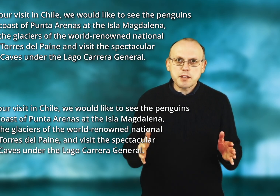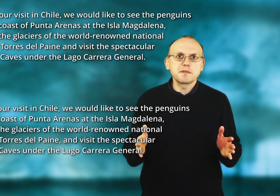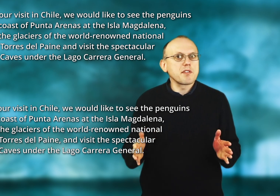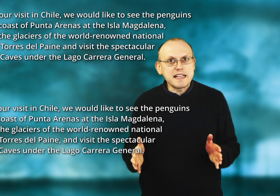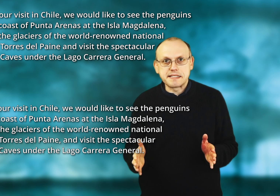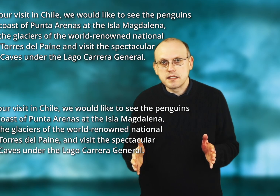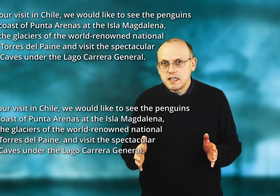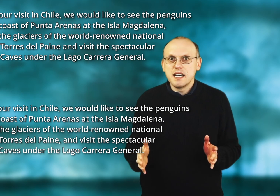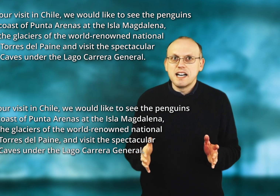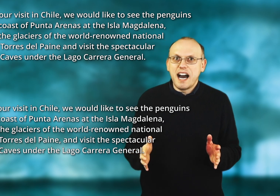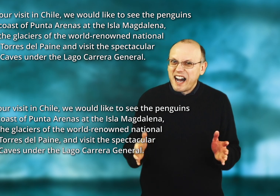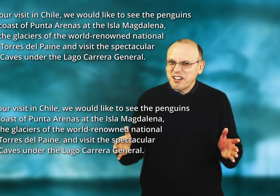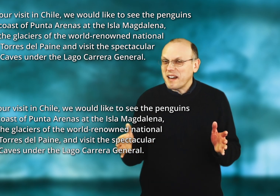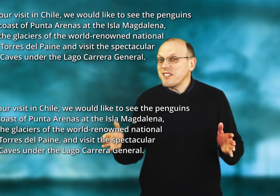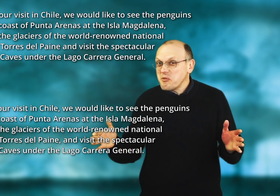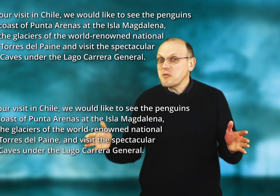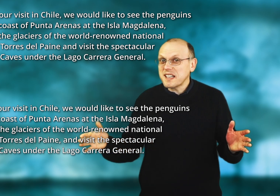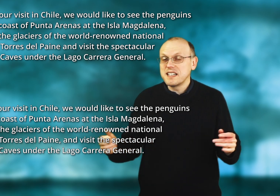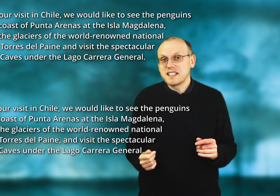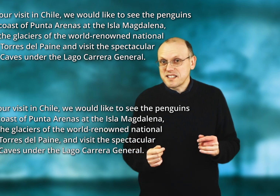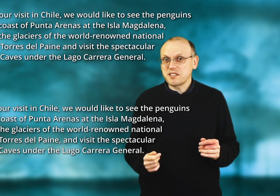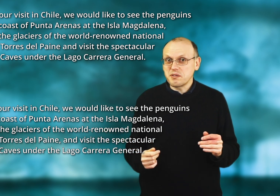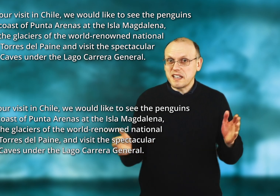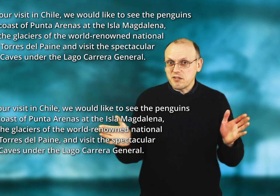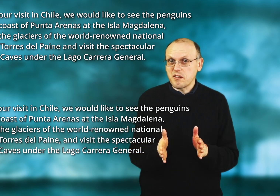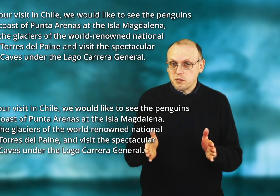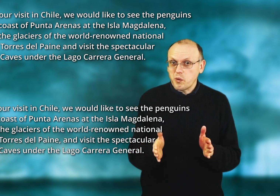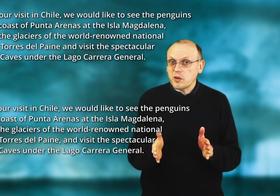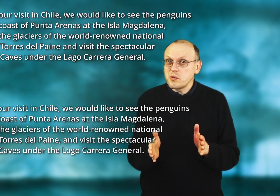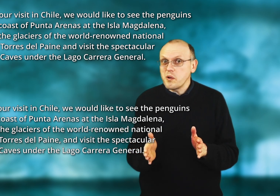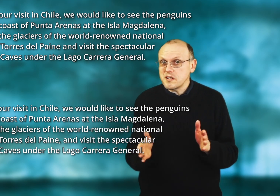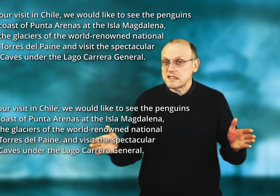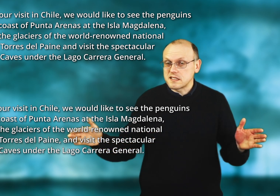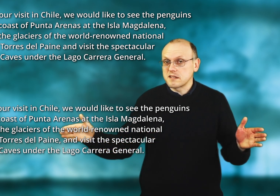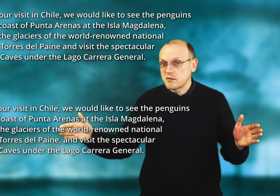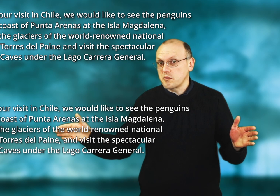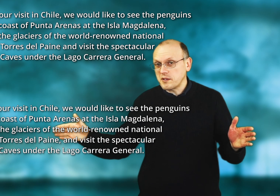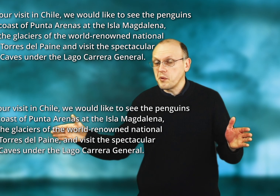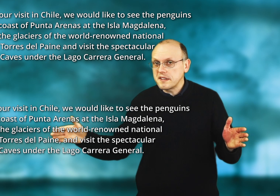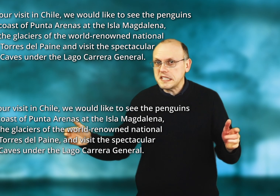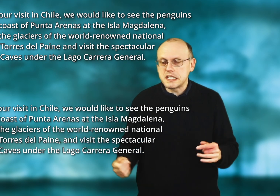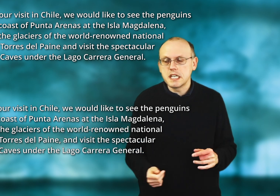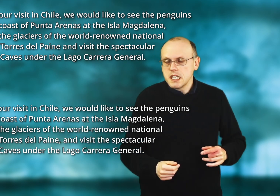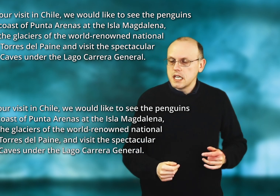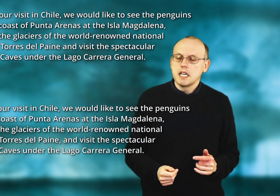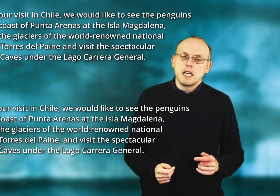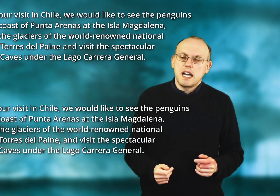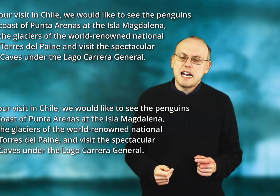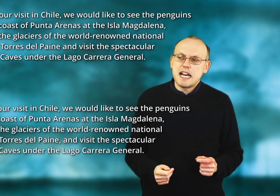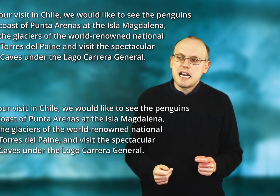of the list are quite long. It's not really, 1 or 2 words. It's quite wordish. And